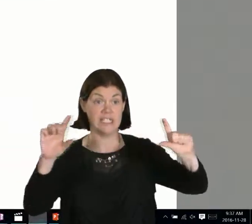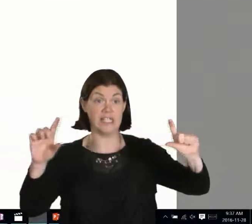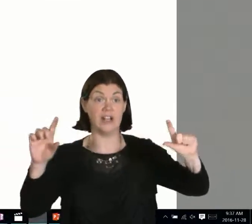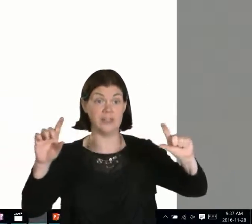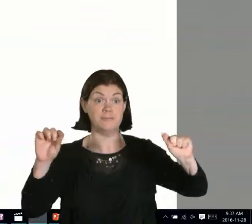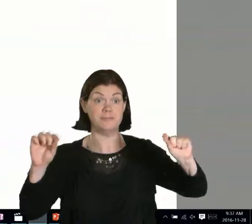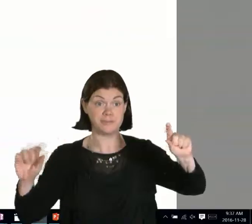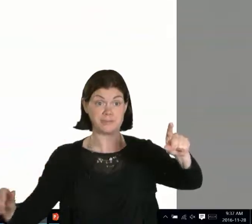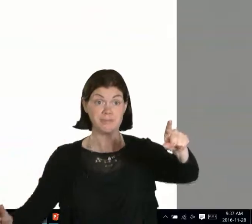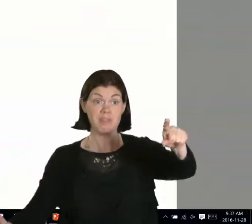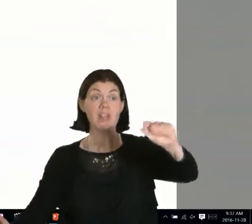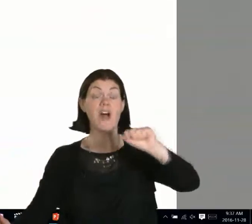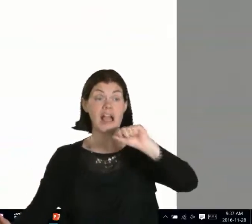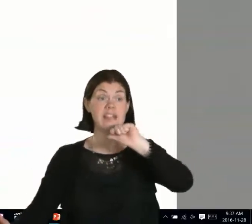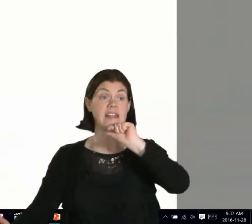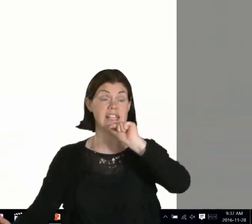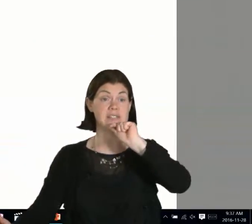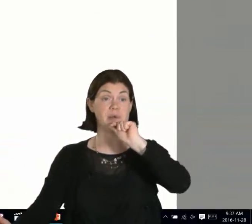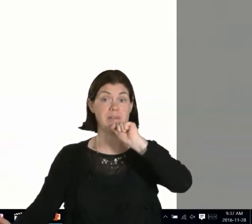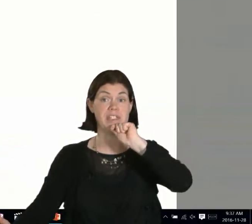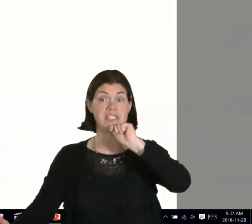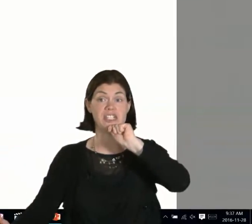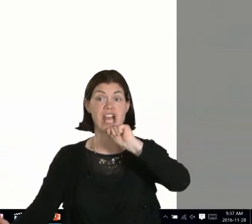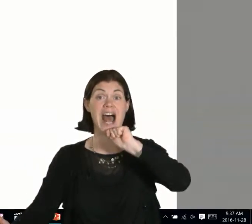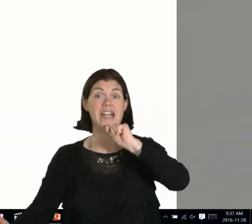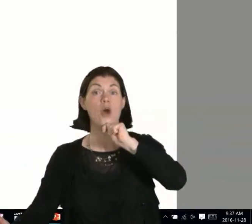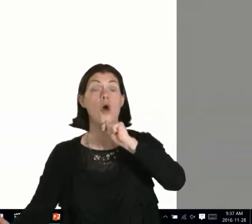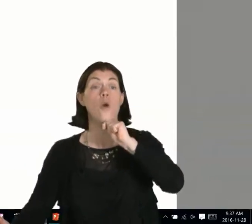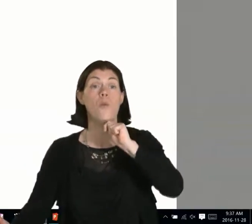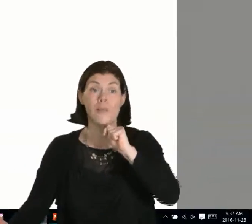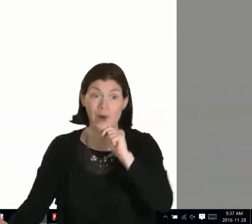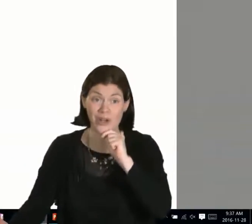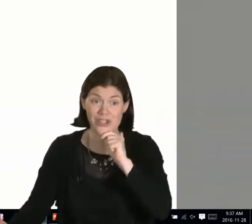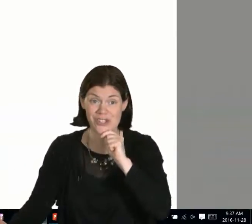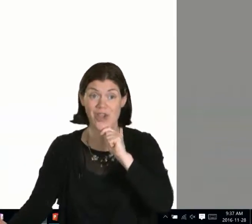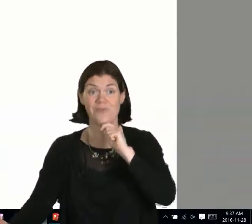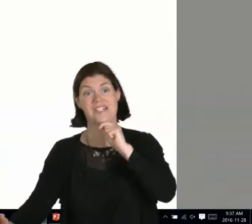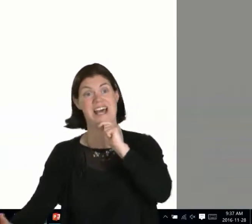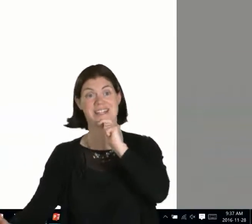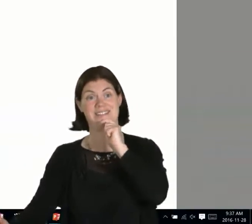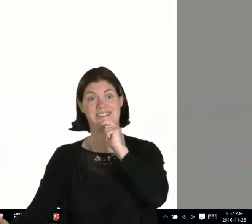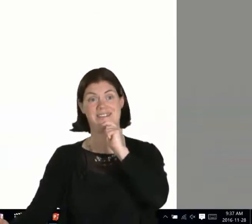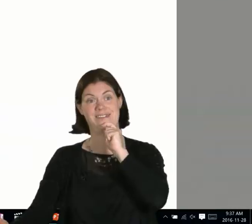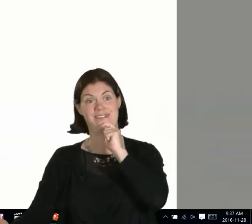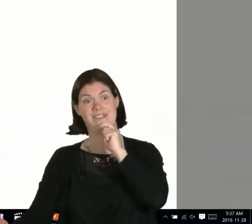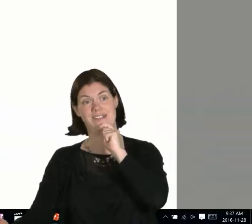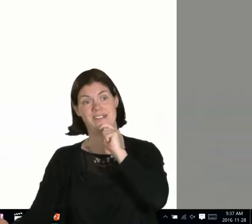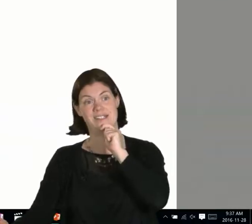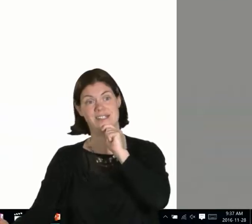short little line that Leeds put up into the chat. What part of the song was that?